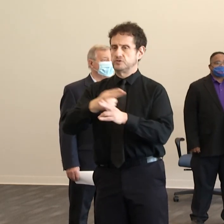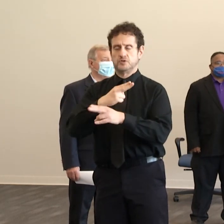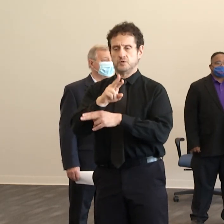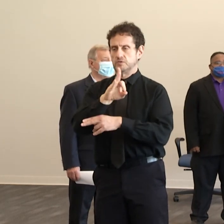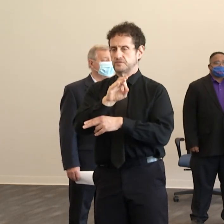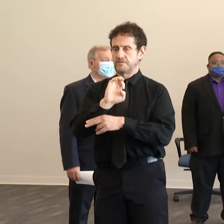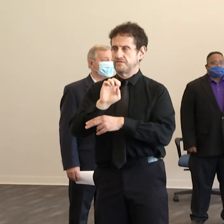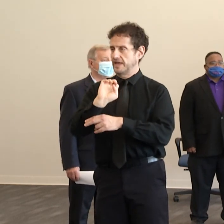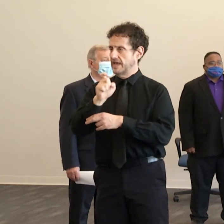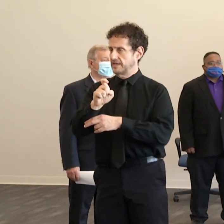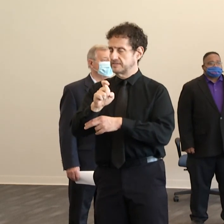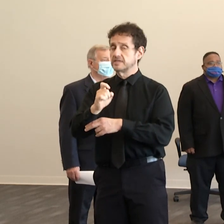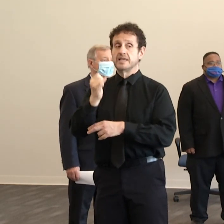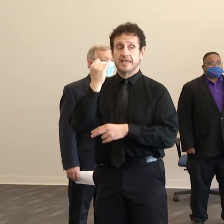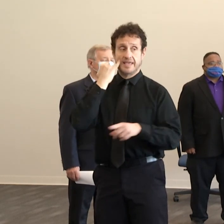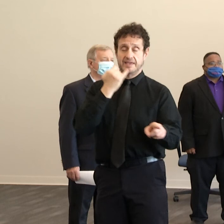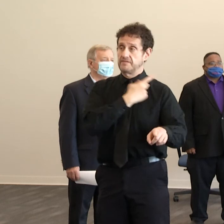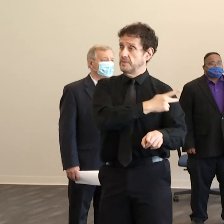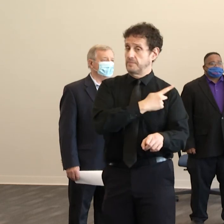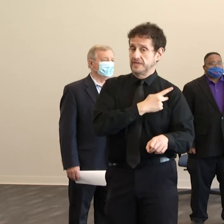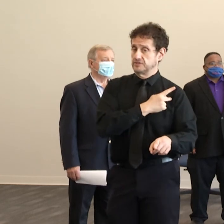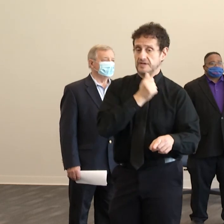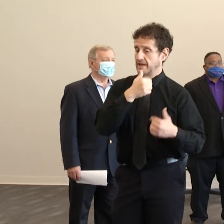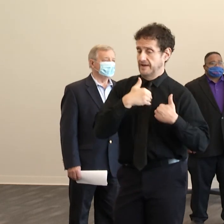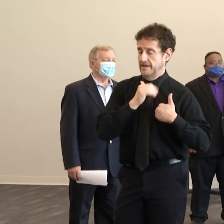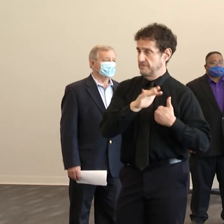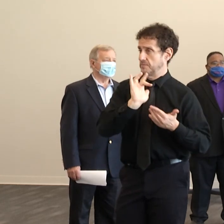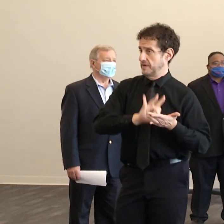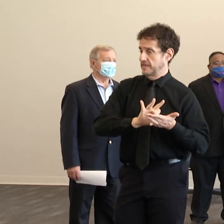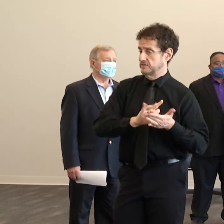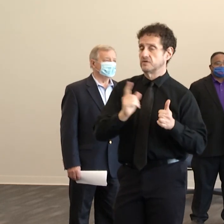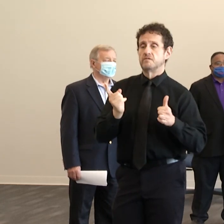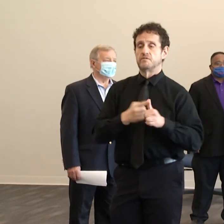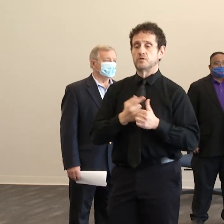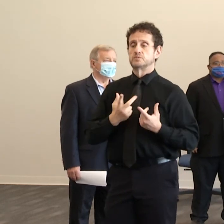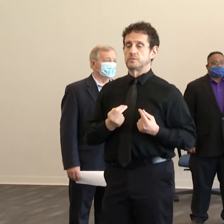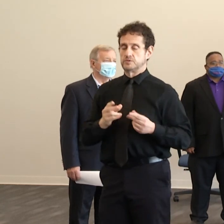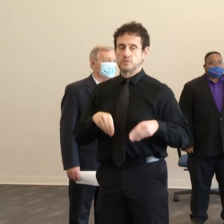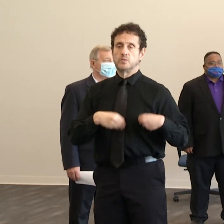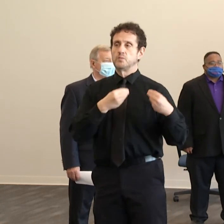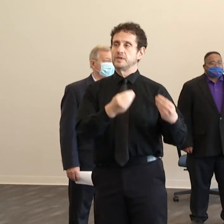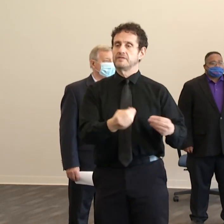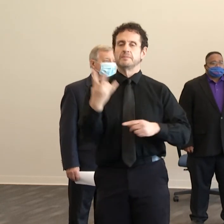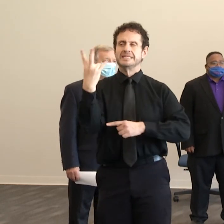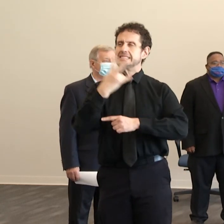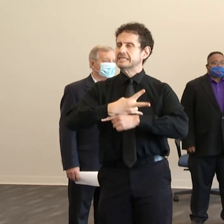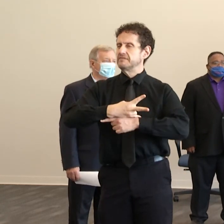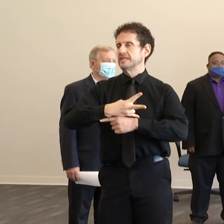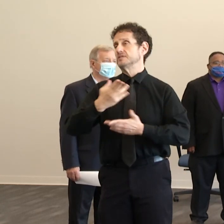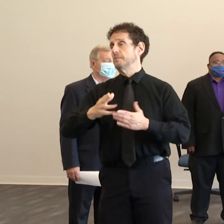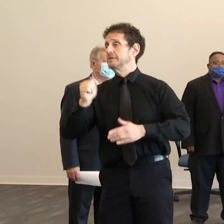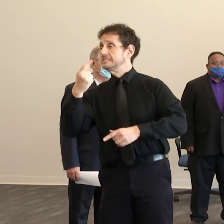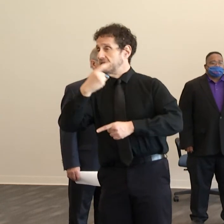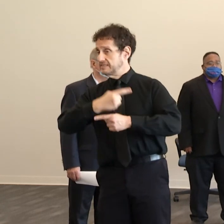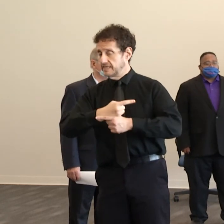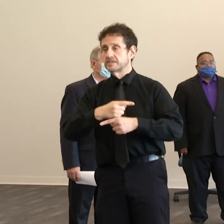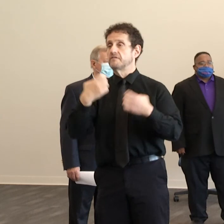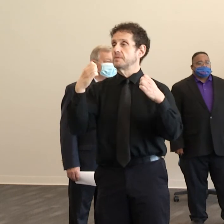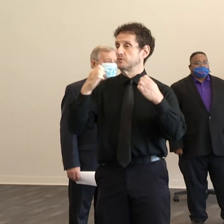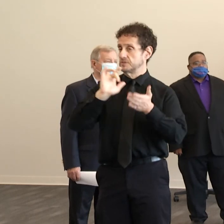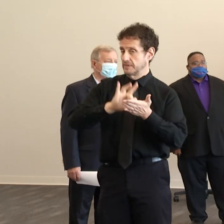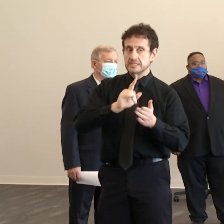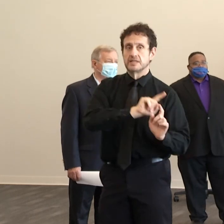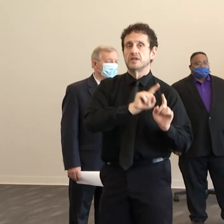So if a patient has not received their medication, the first thing we do is we provide them with 7 to 10 days worth of medication that they can pick up